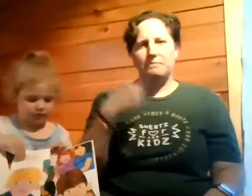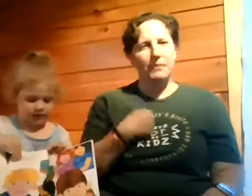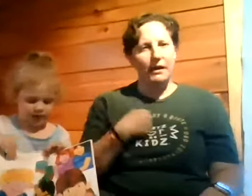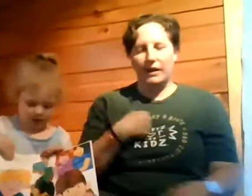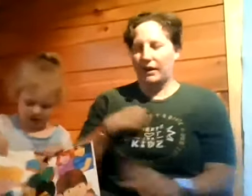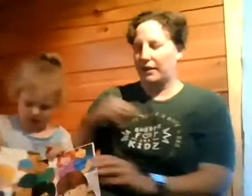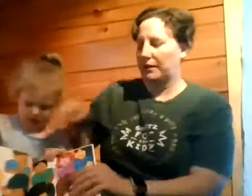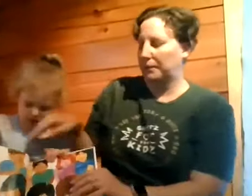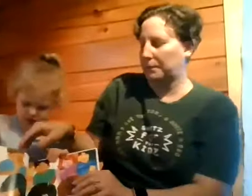me.